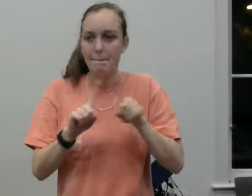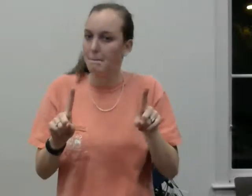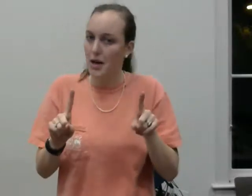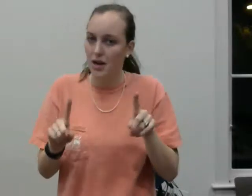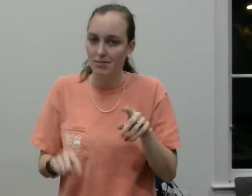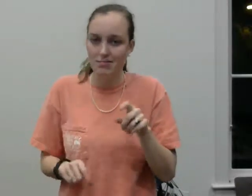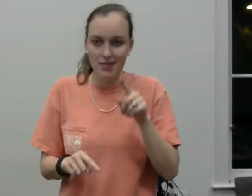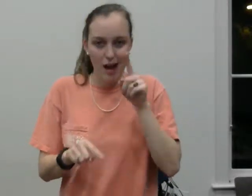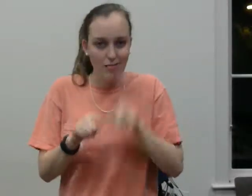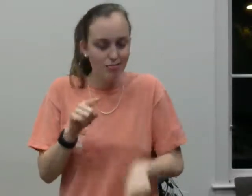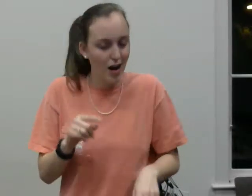inch.